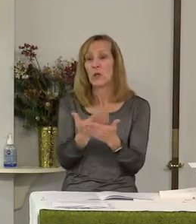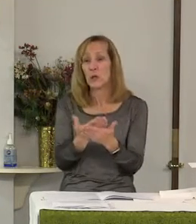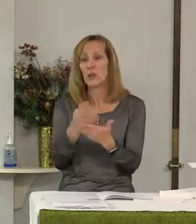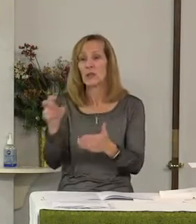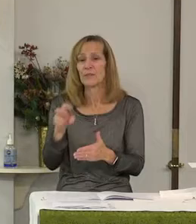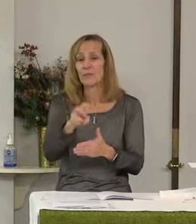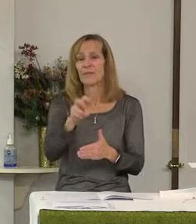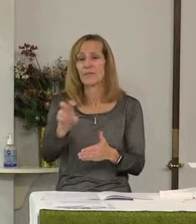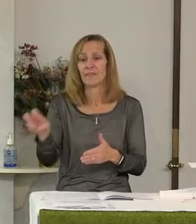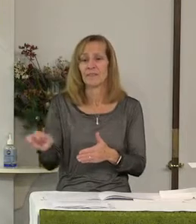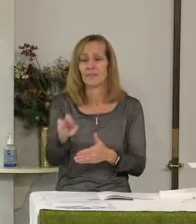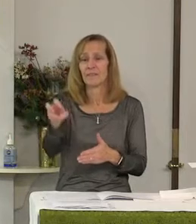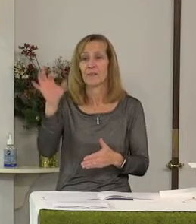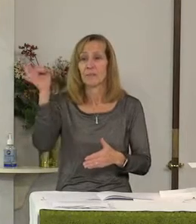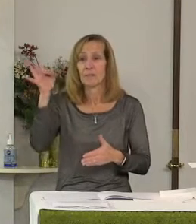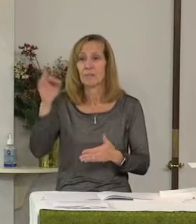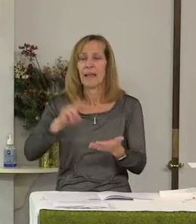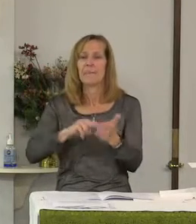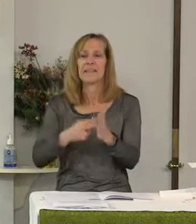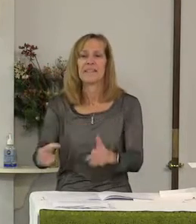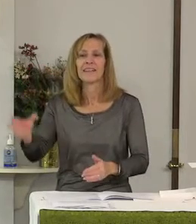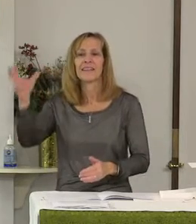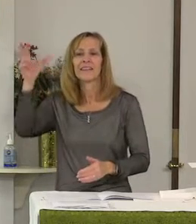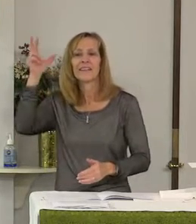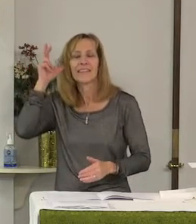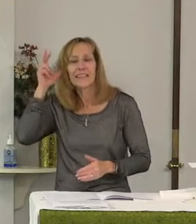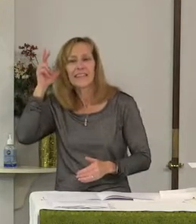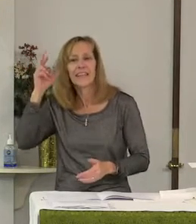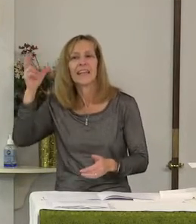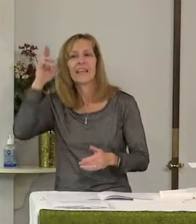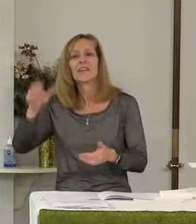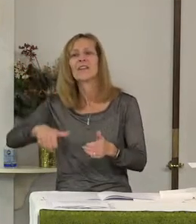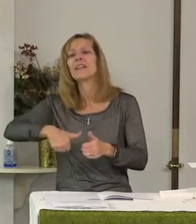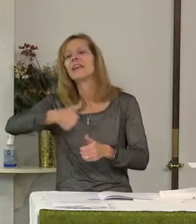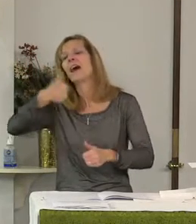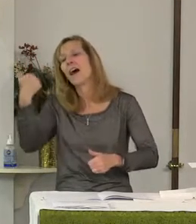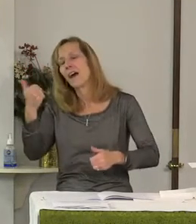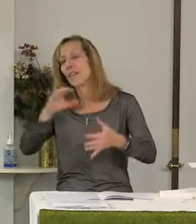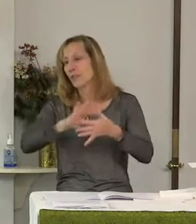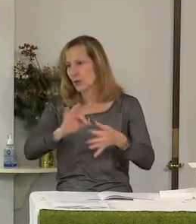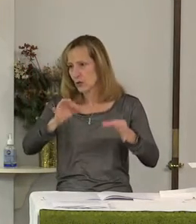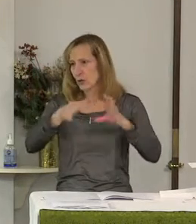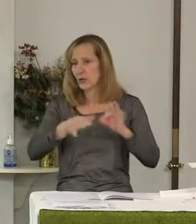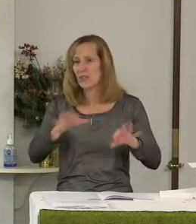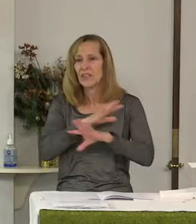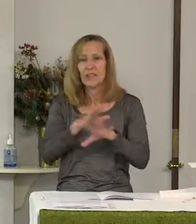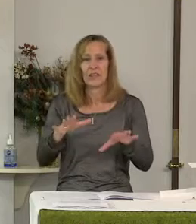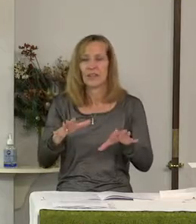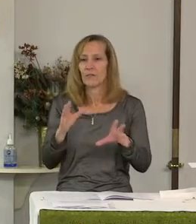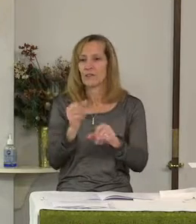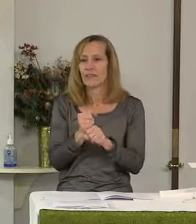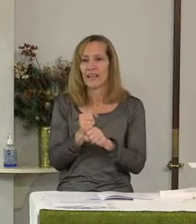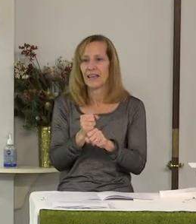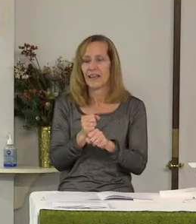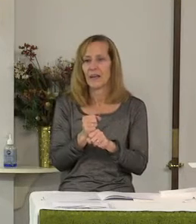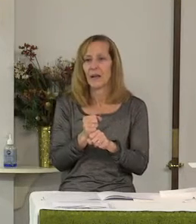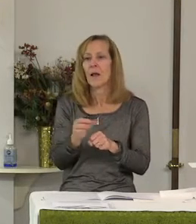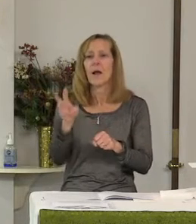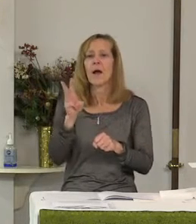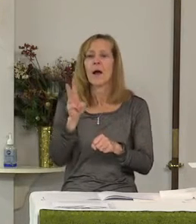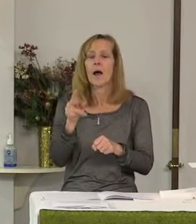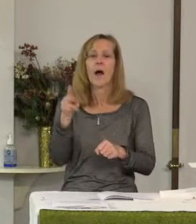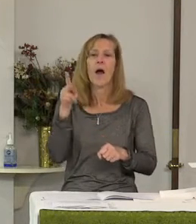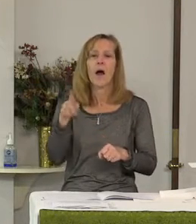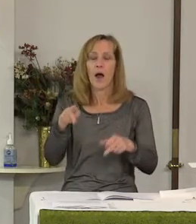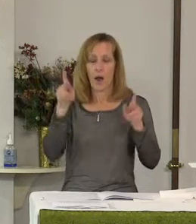begins with listening, hearing the other's story. You don't throw a drowning person a